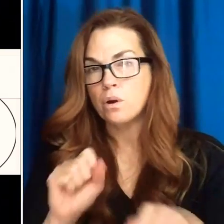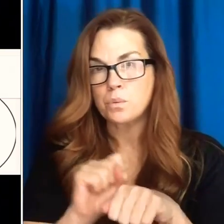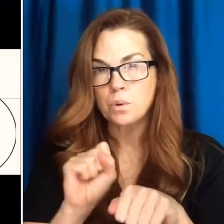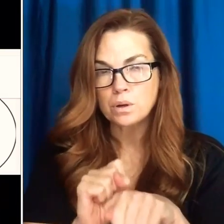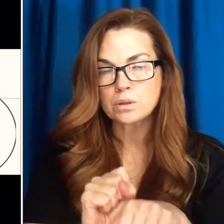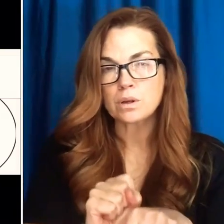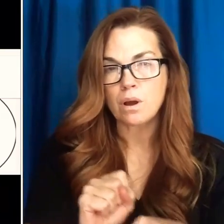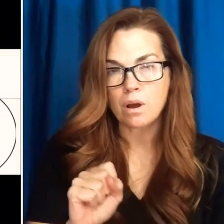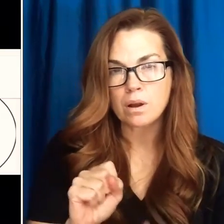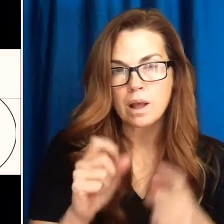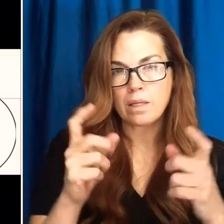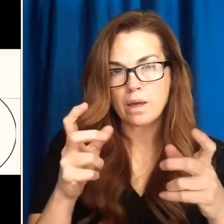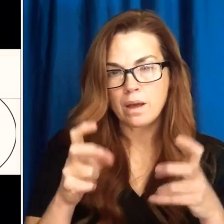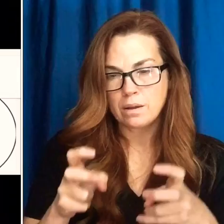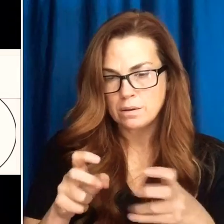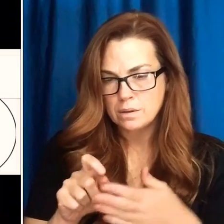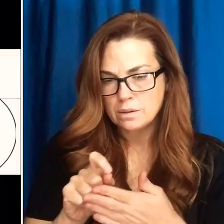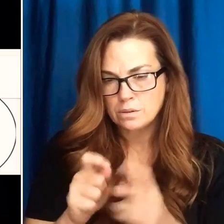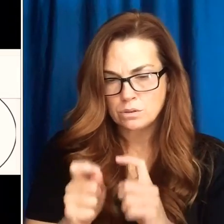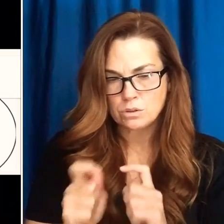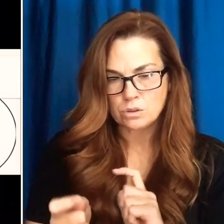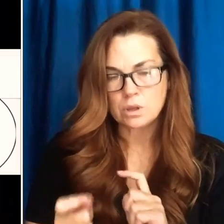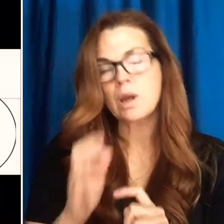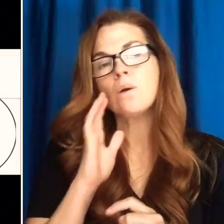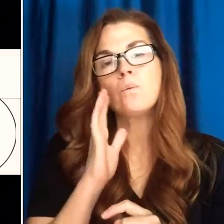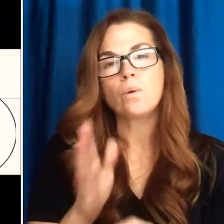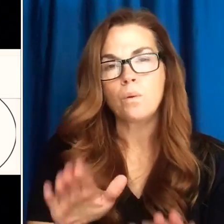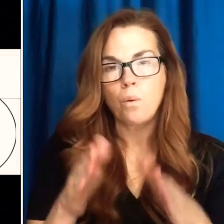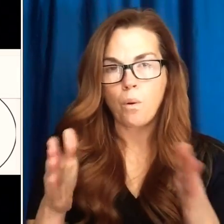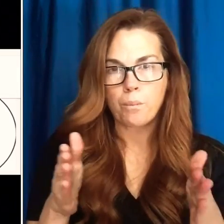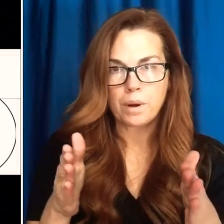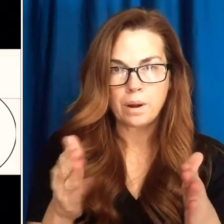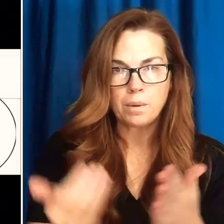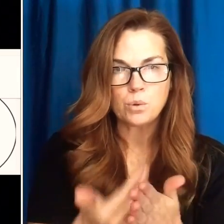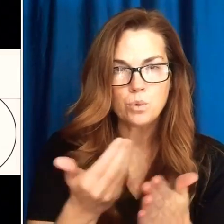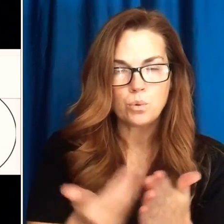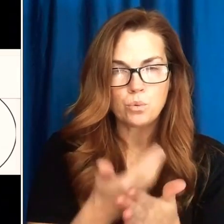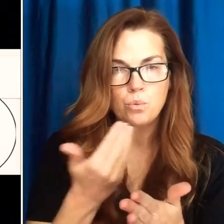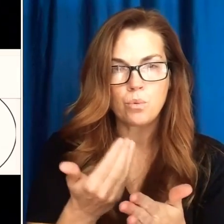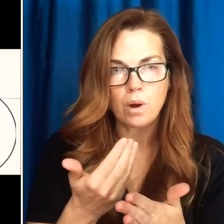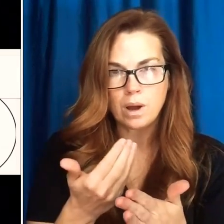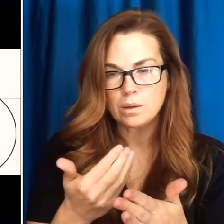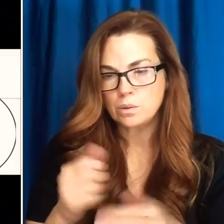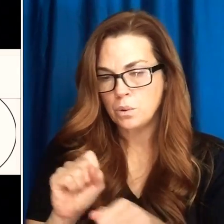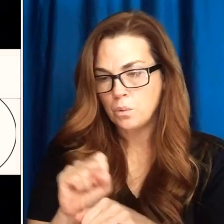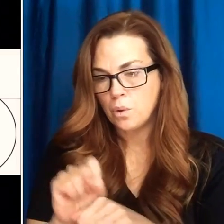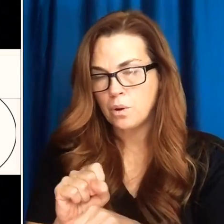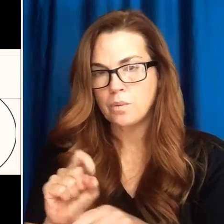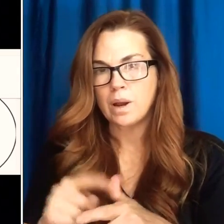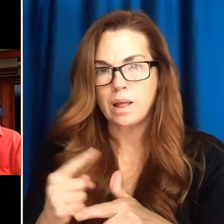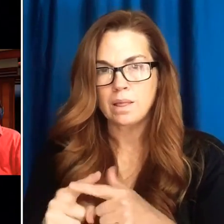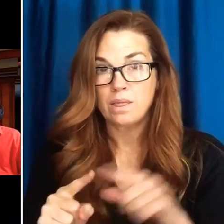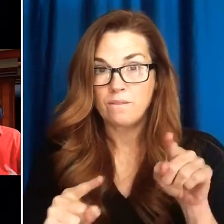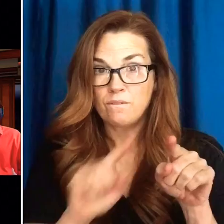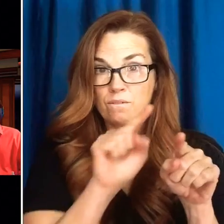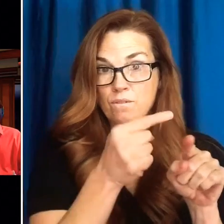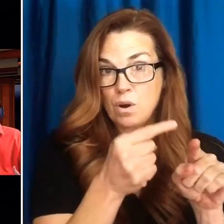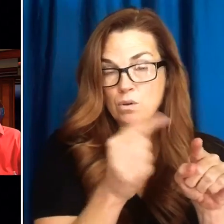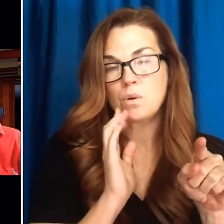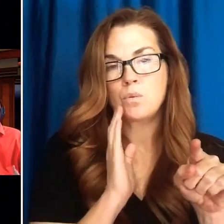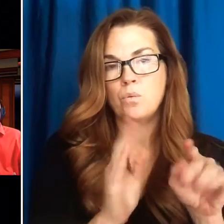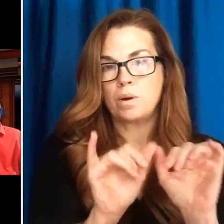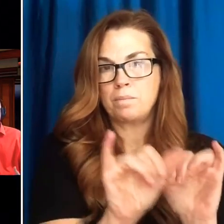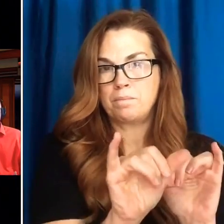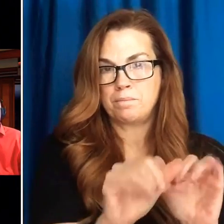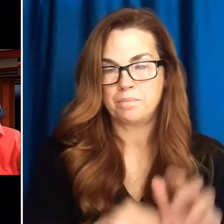clicking on duplicate will open up another slide that will give you the chance to operate on that one without affecting the first one. So as Google